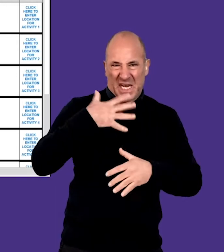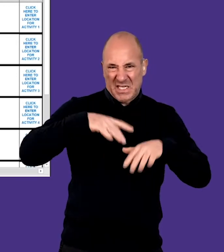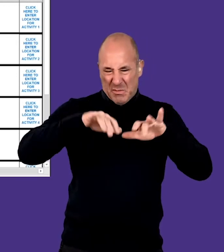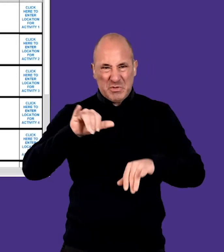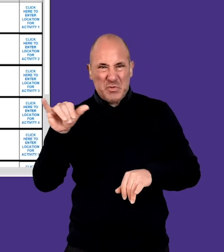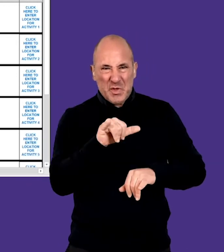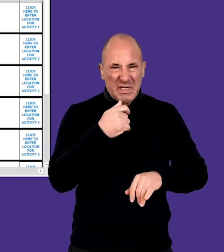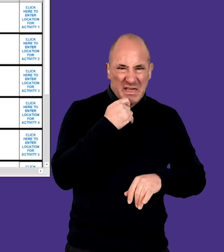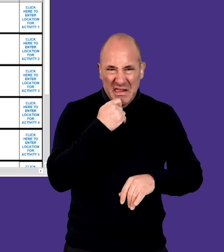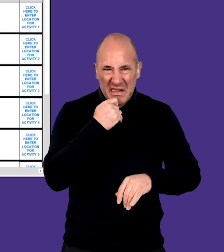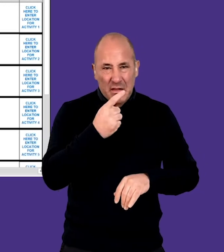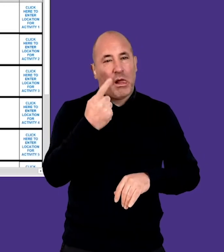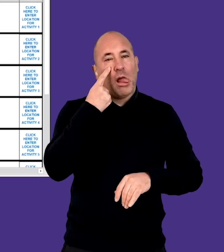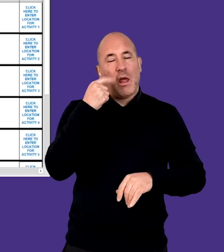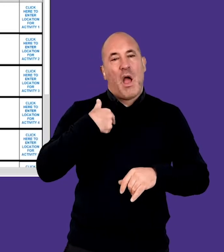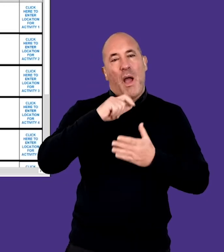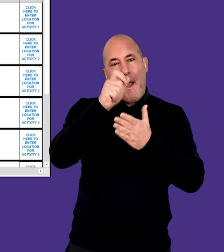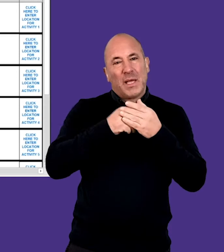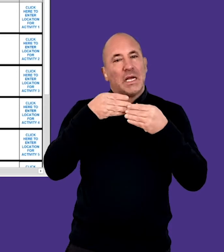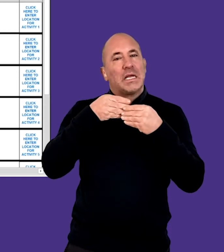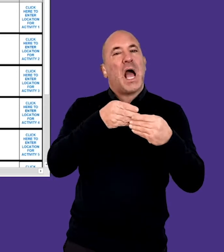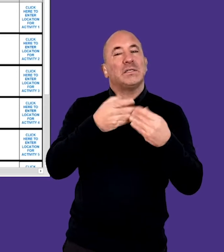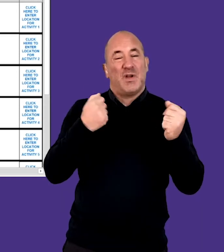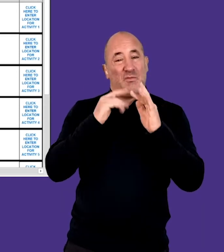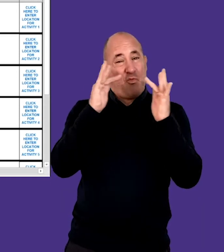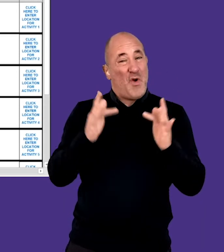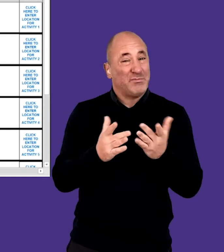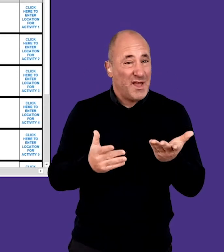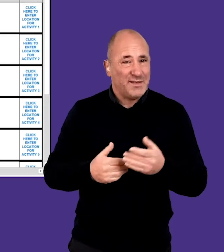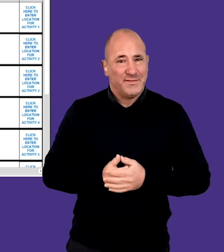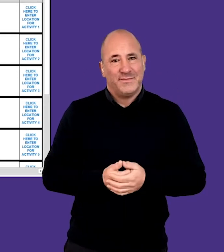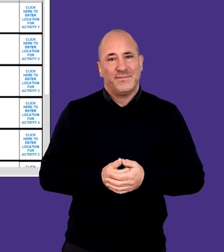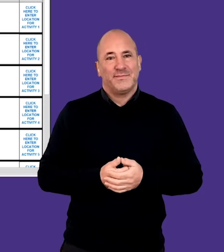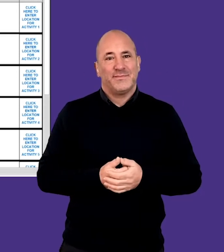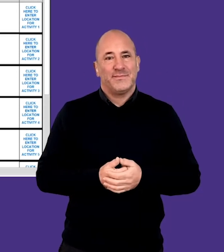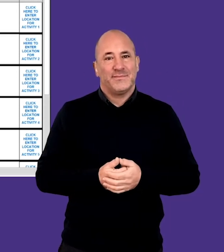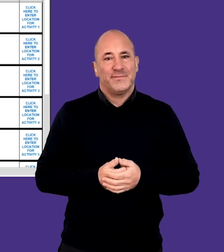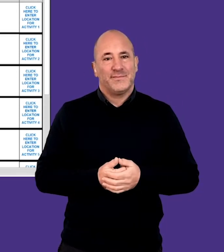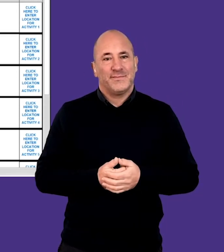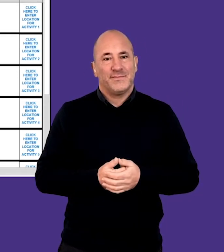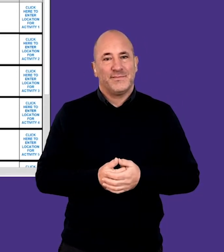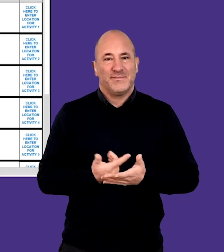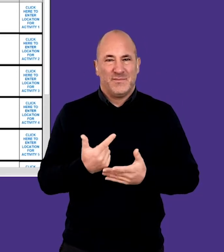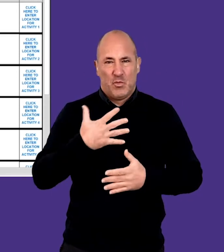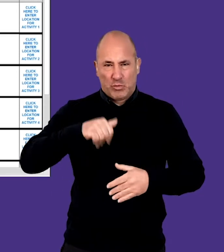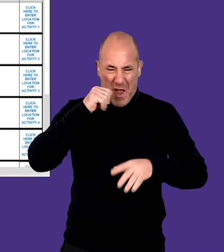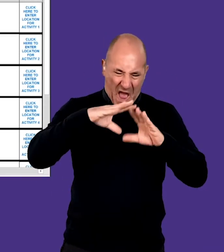which activity plan you need to complete, please refer to the applicant guidance on our website. You can find out all you